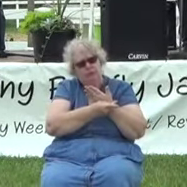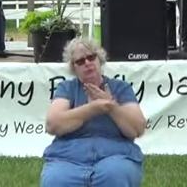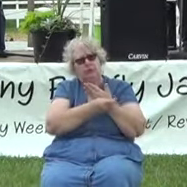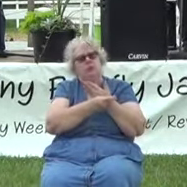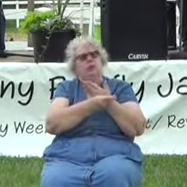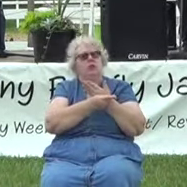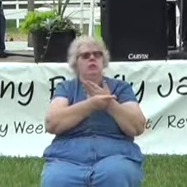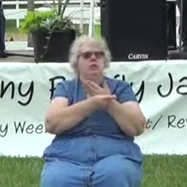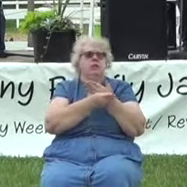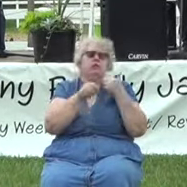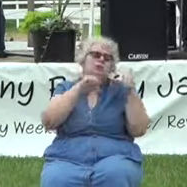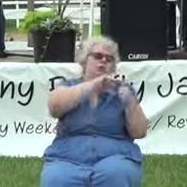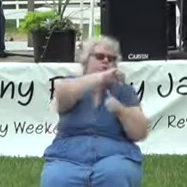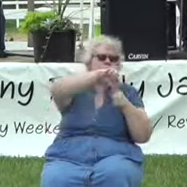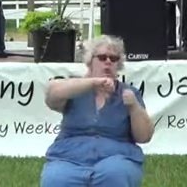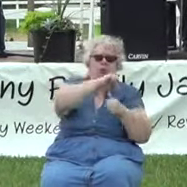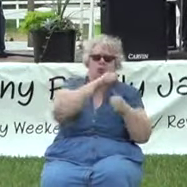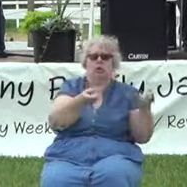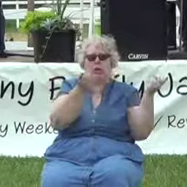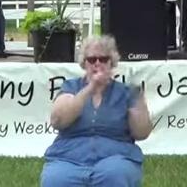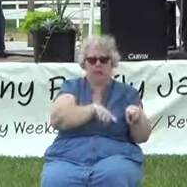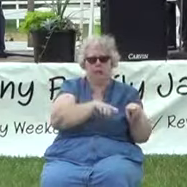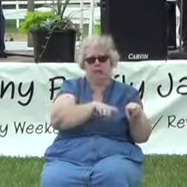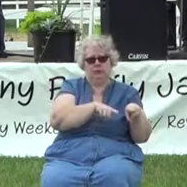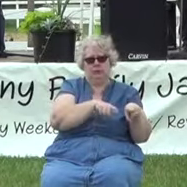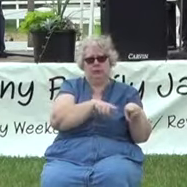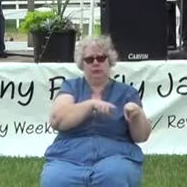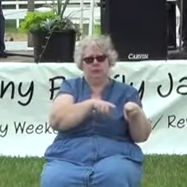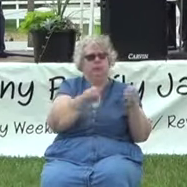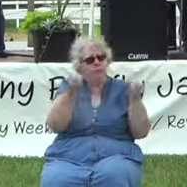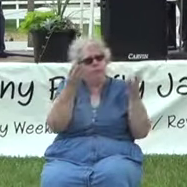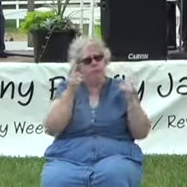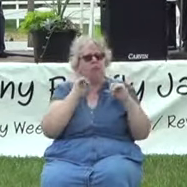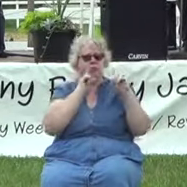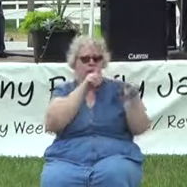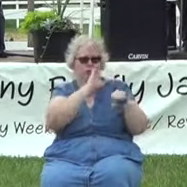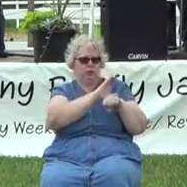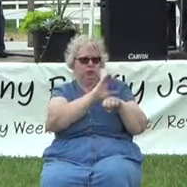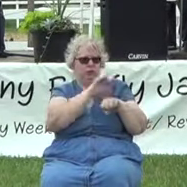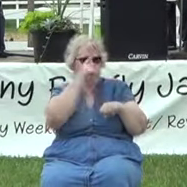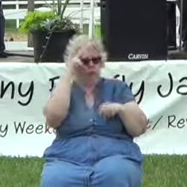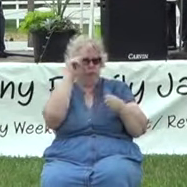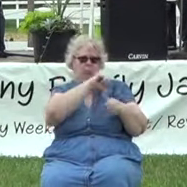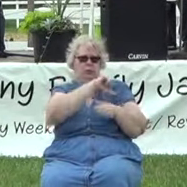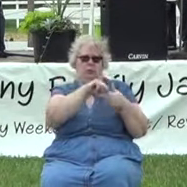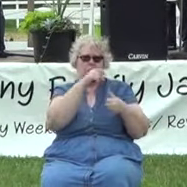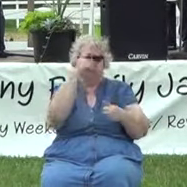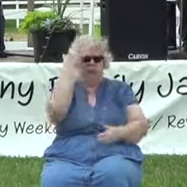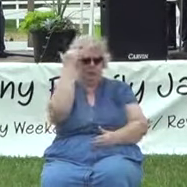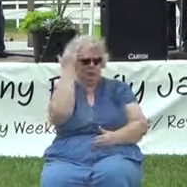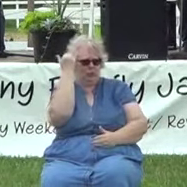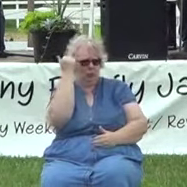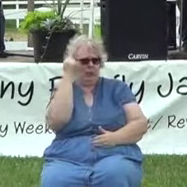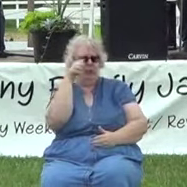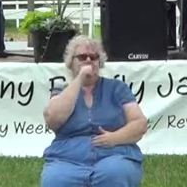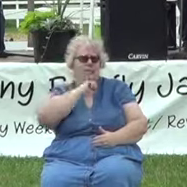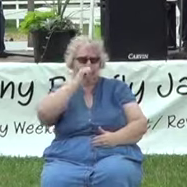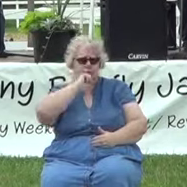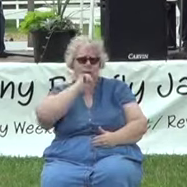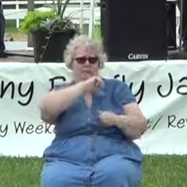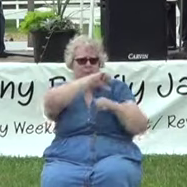Social events. A lot of us go to church for social reasons. That's why the ice cream social was invented. So they could go